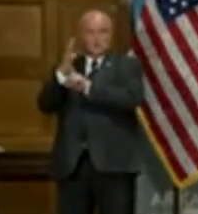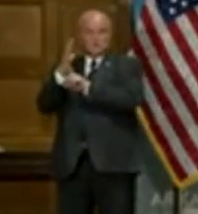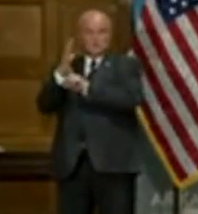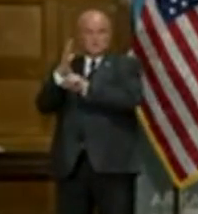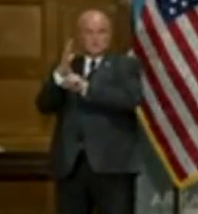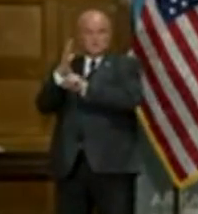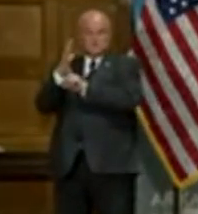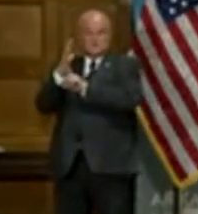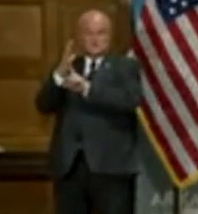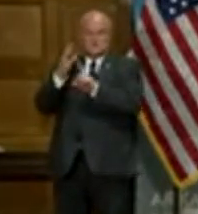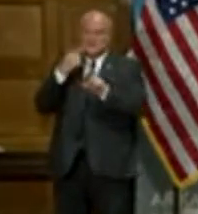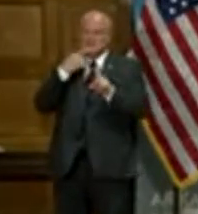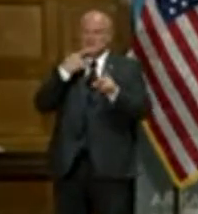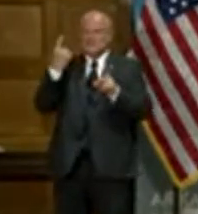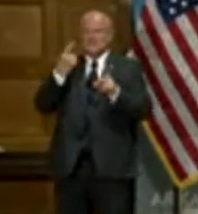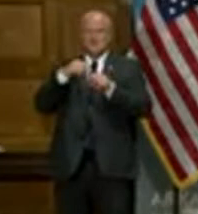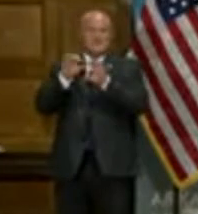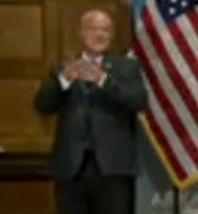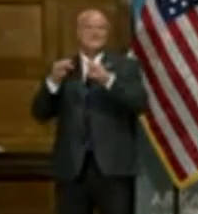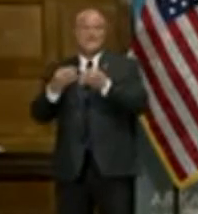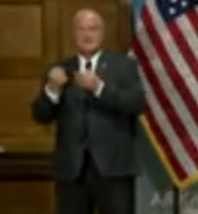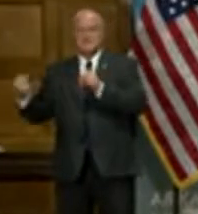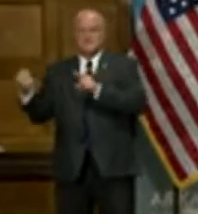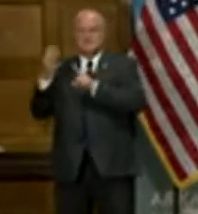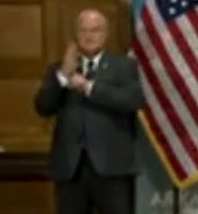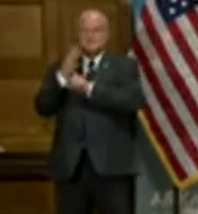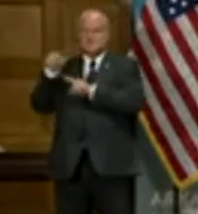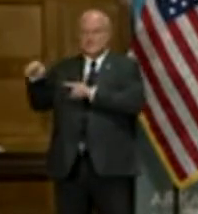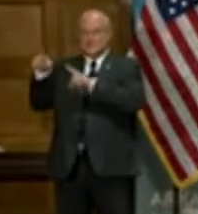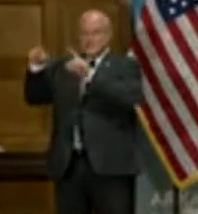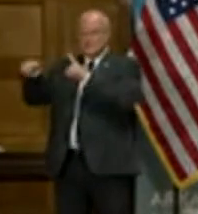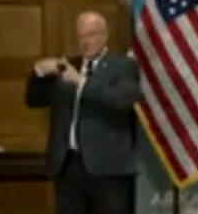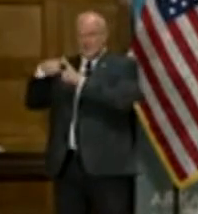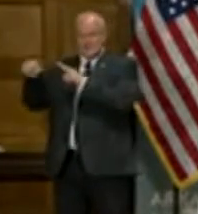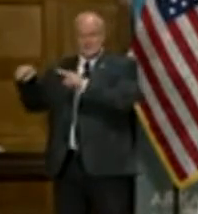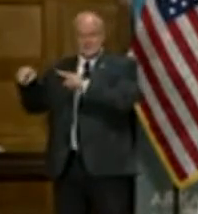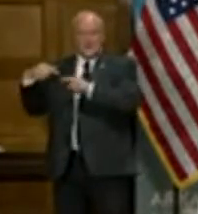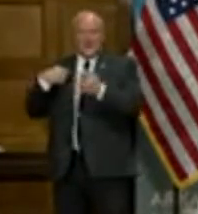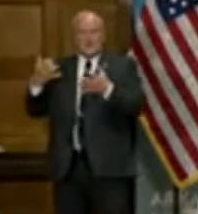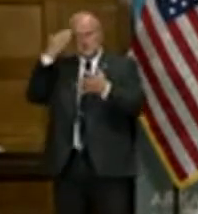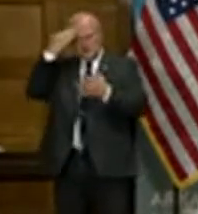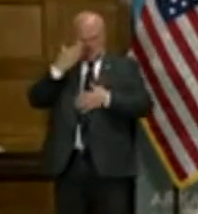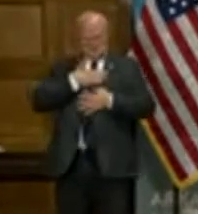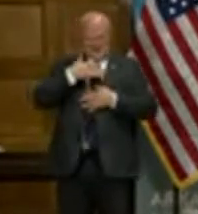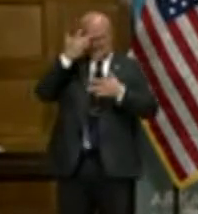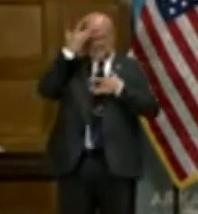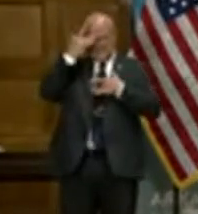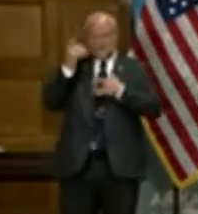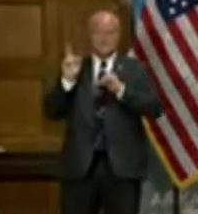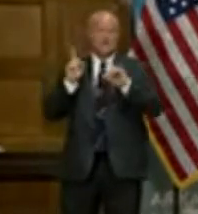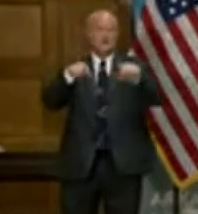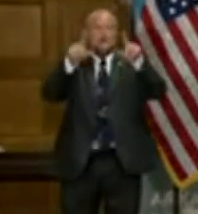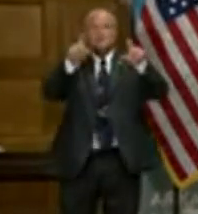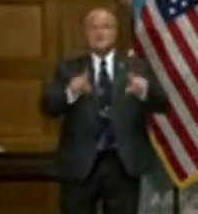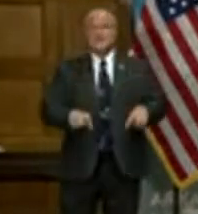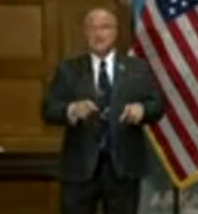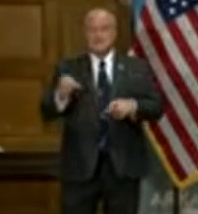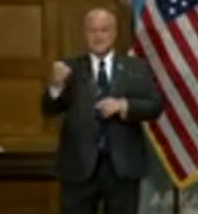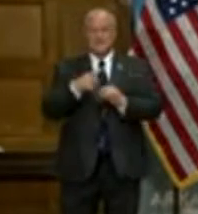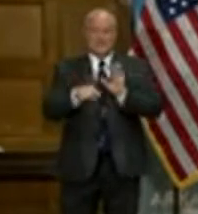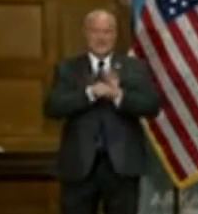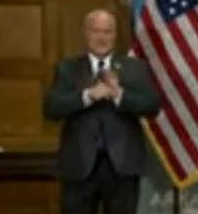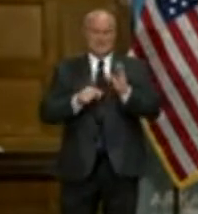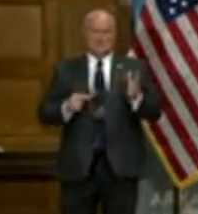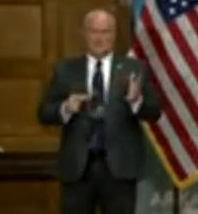someone, say someone in your family tested positive, you said, well, I want to know, am I infected? So you go and you get a test that comes